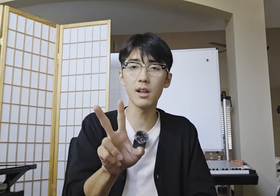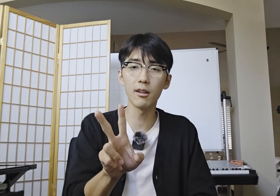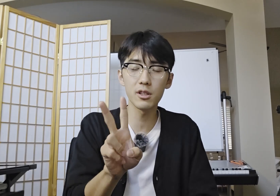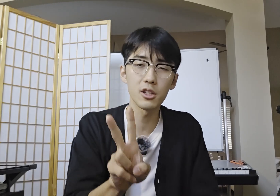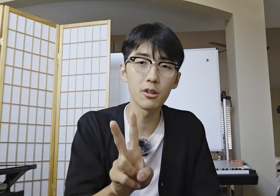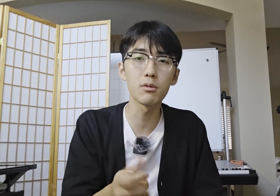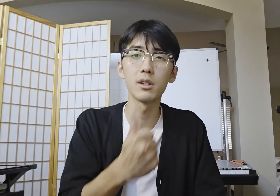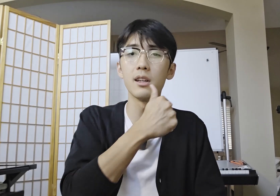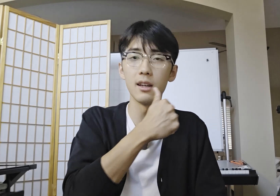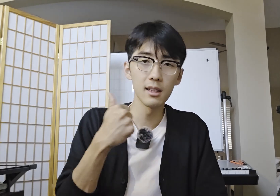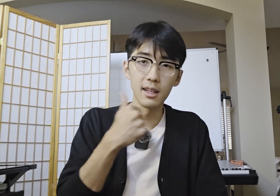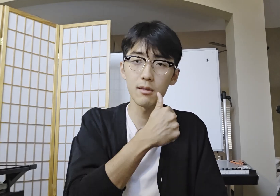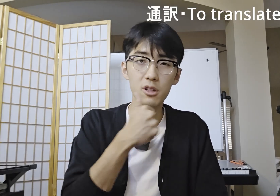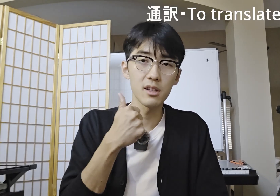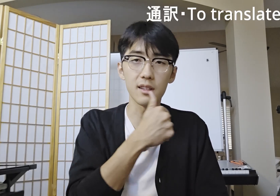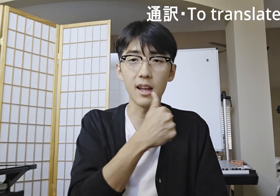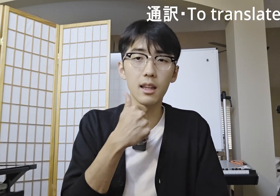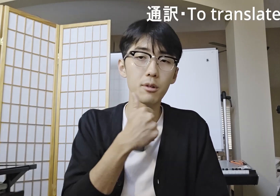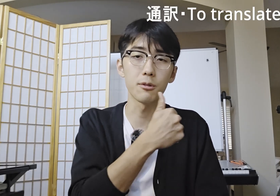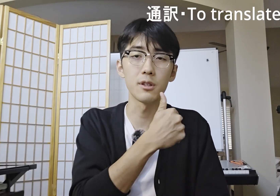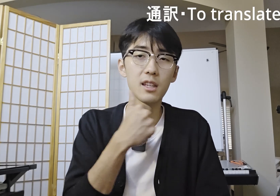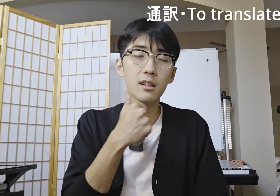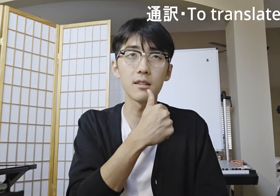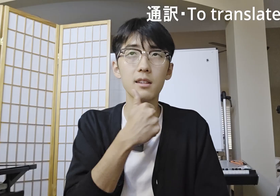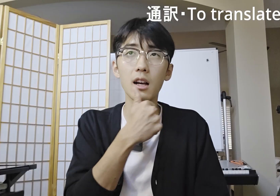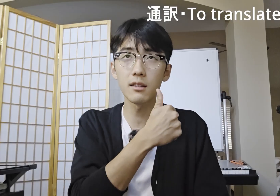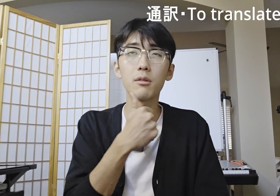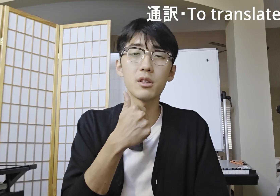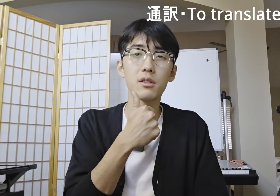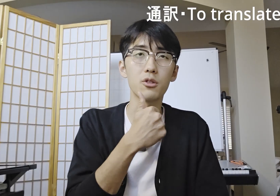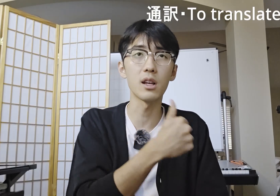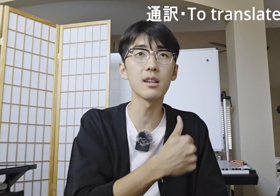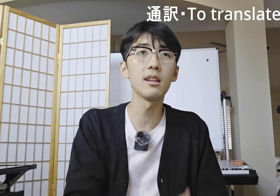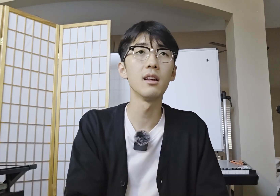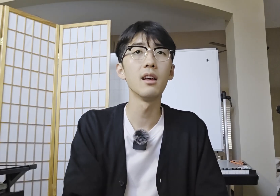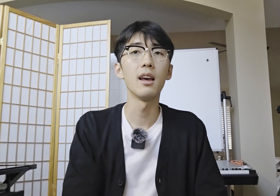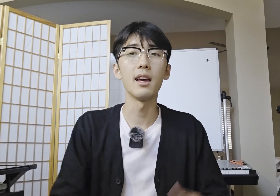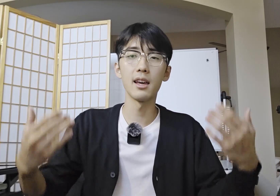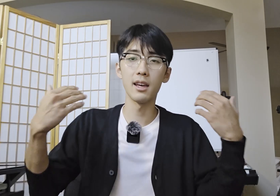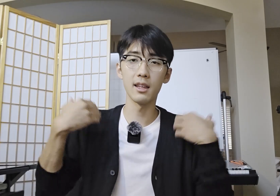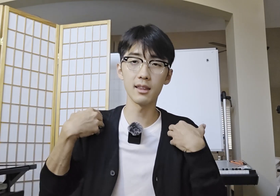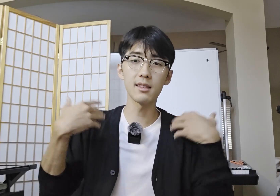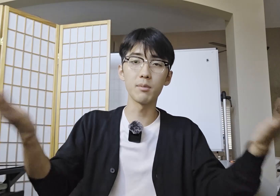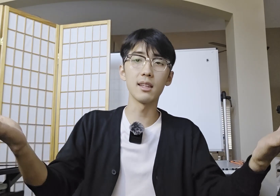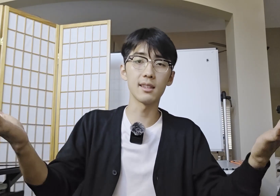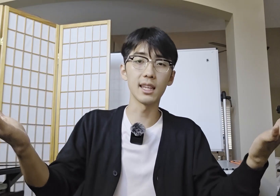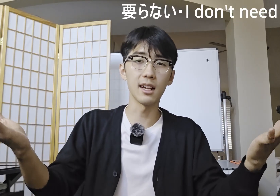language that she used was this, which is the sign language for siyaku, which is to translate. And this means